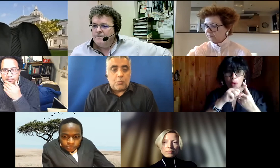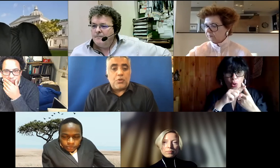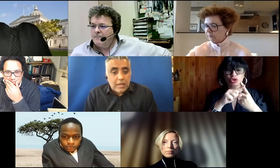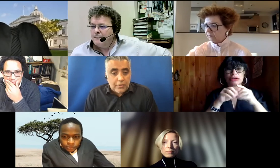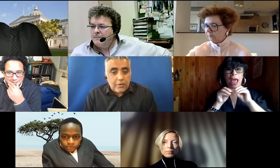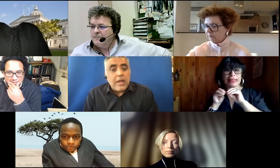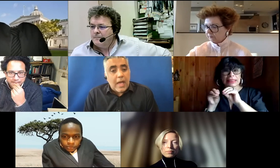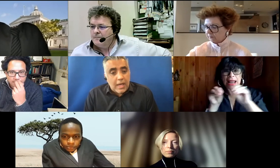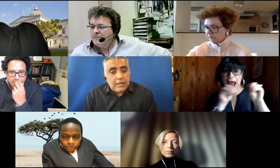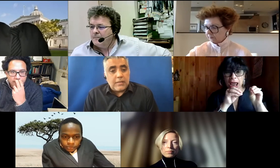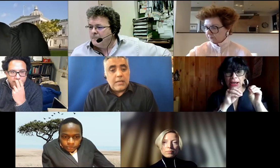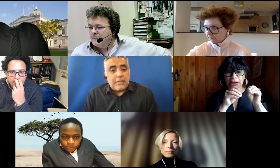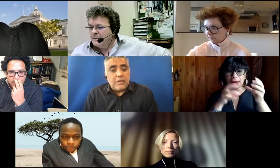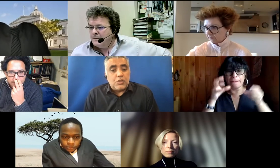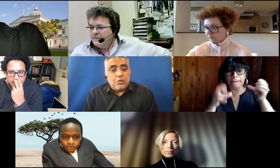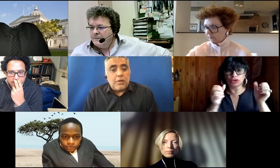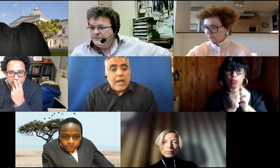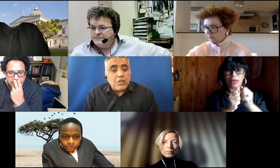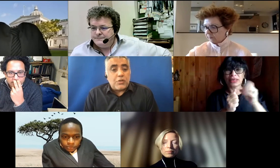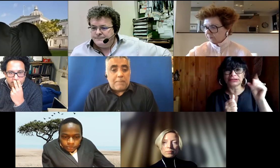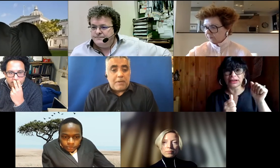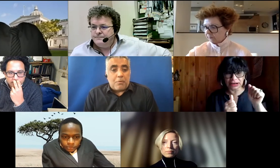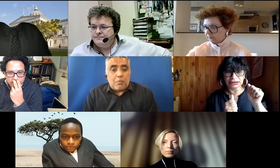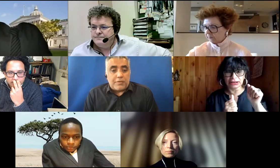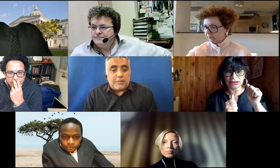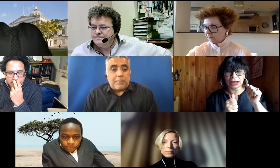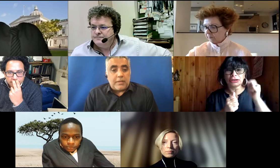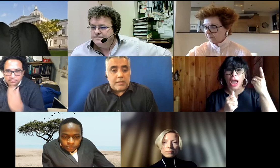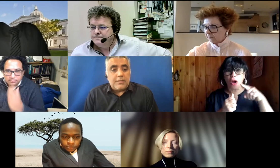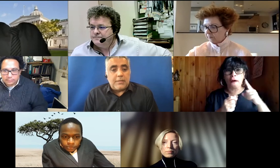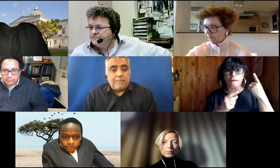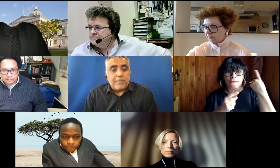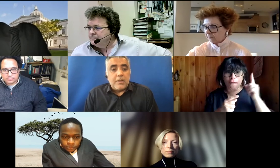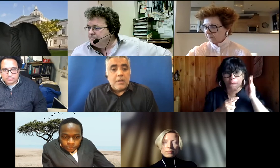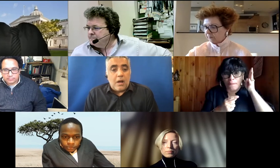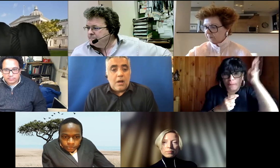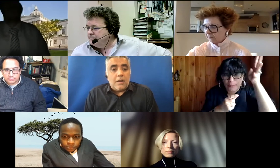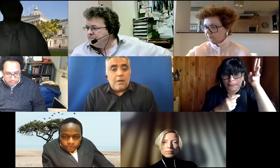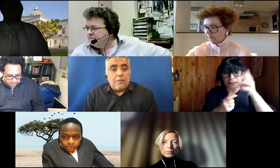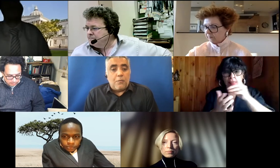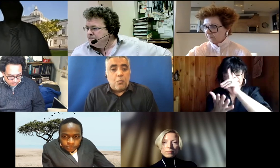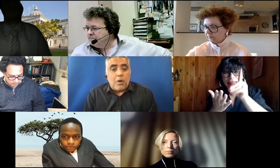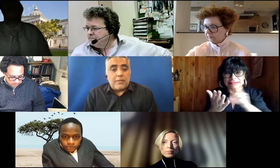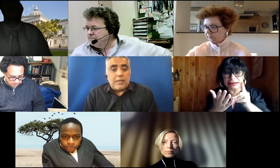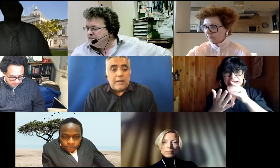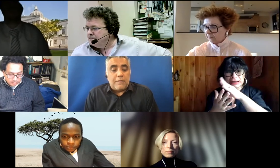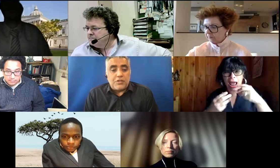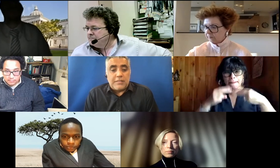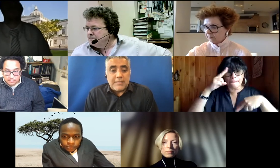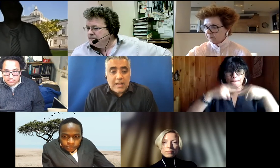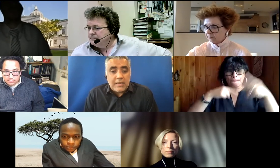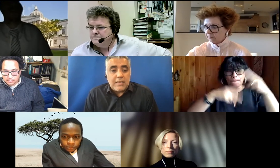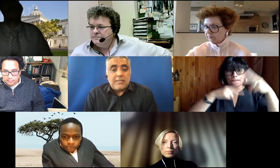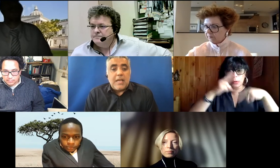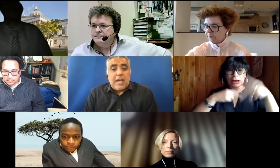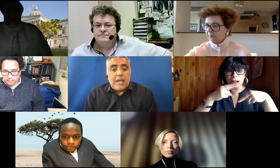need to work together, and they need to educate people with disabilities of what innovation